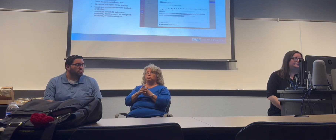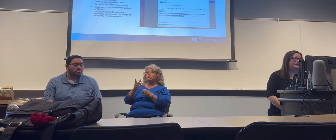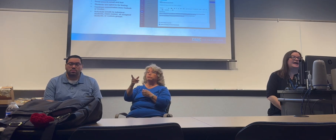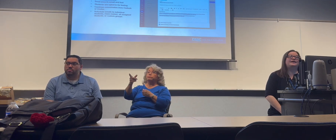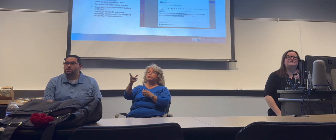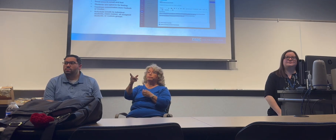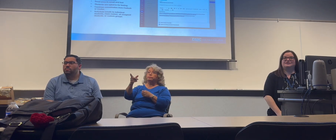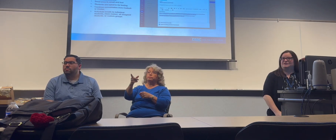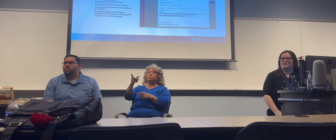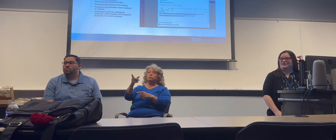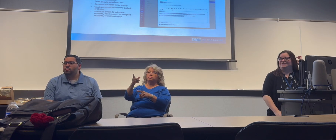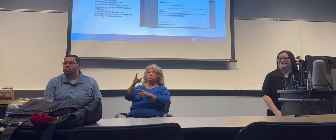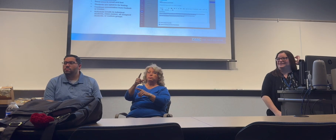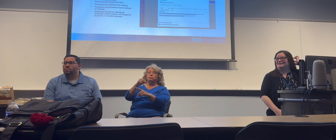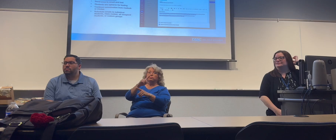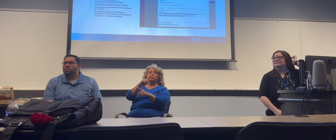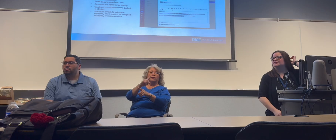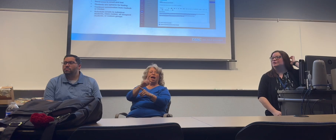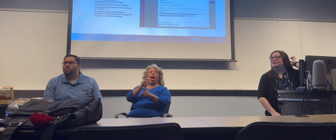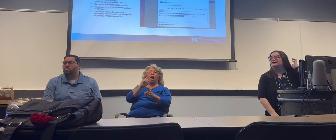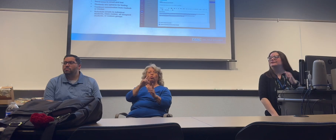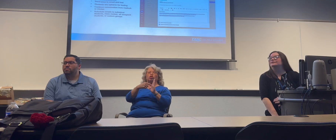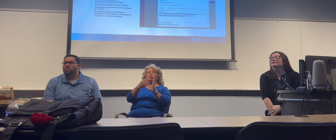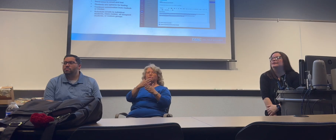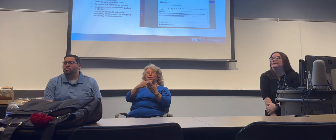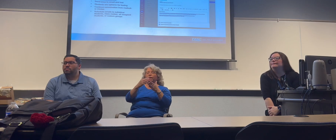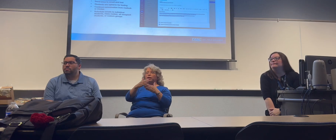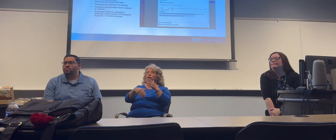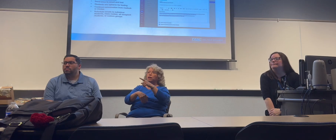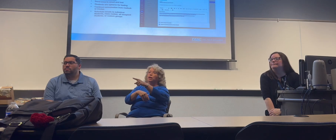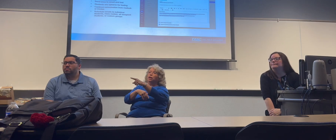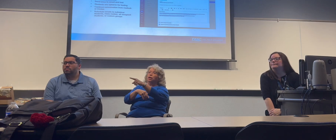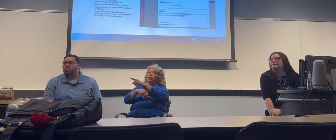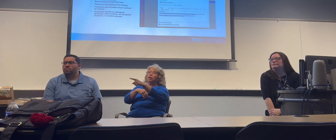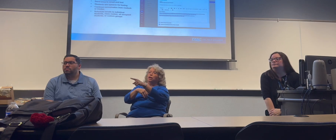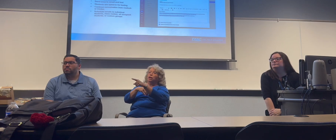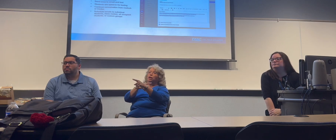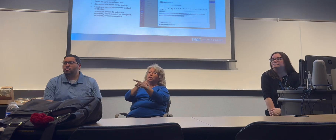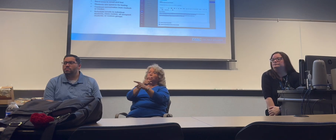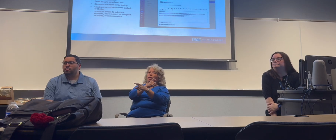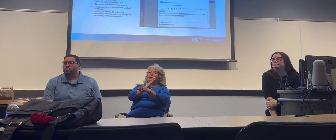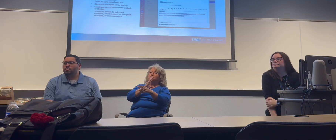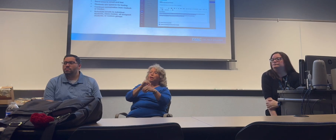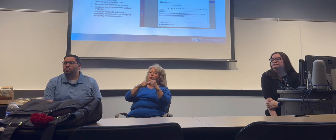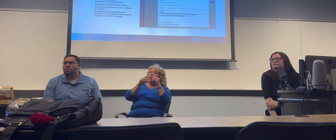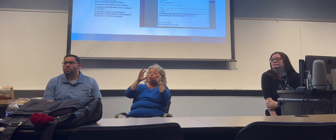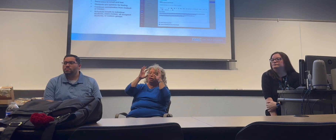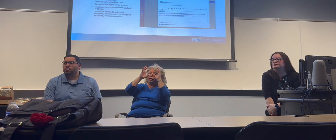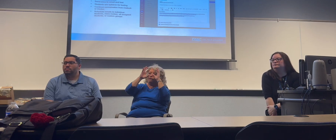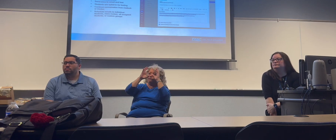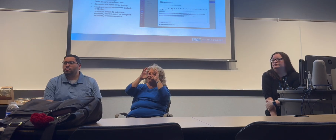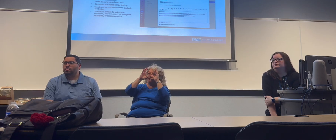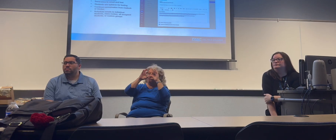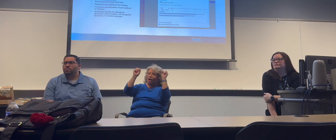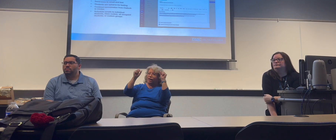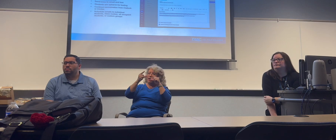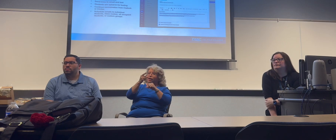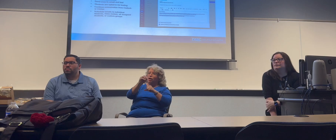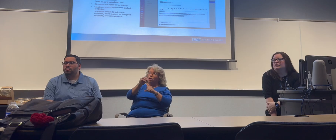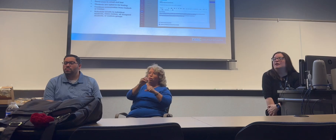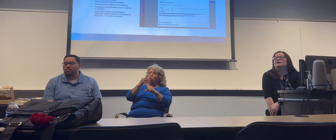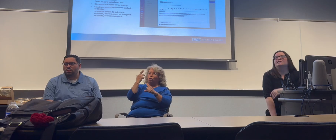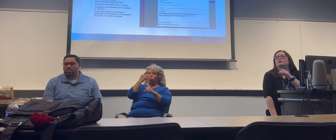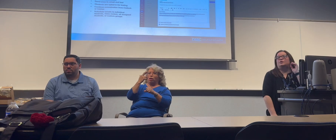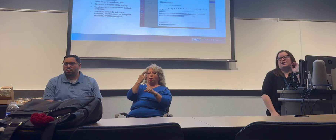on. I have something at the very end that I can tell you about that. I just found out, speaking of Viking Go, I just found out that it only works on